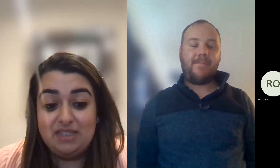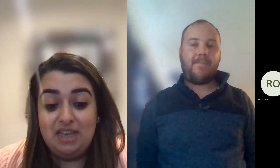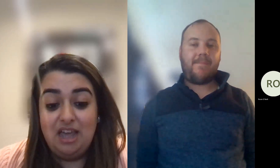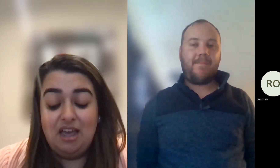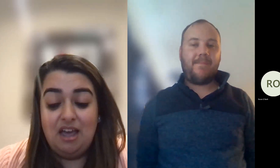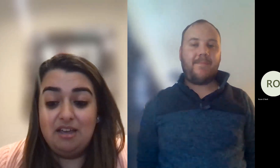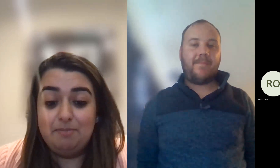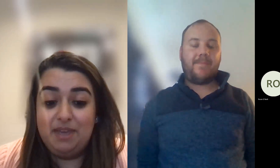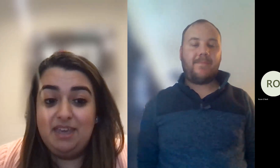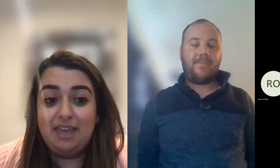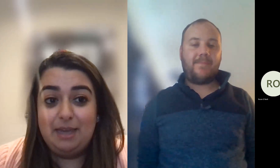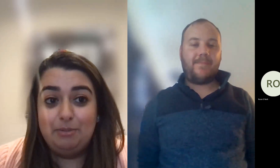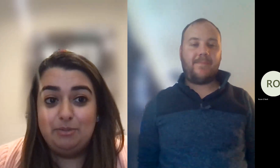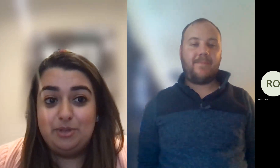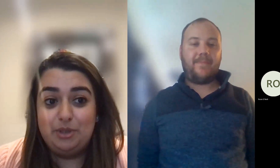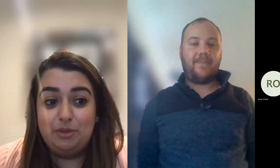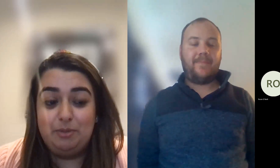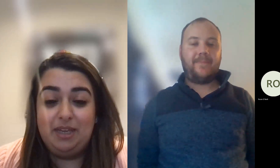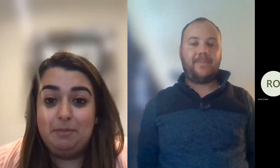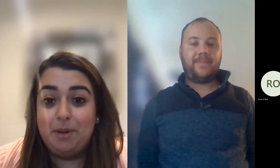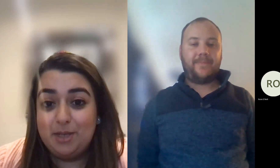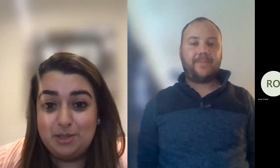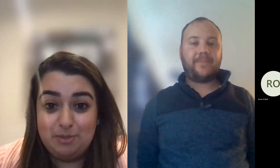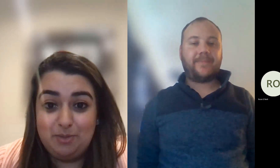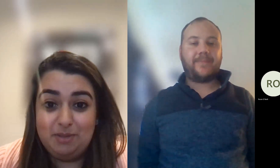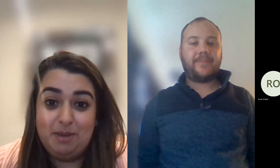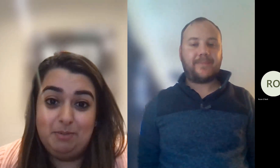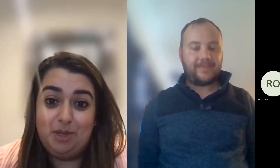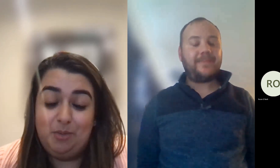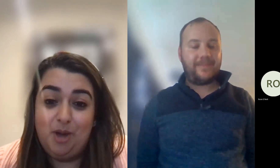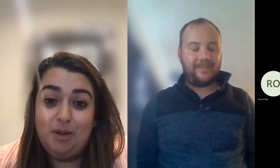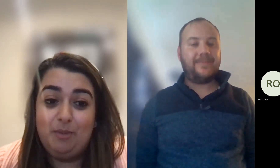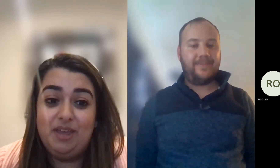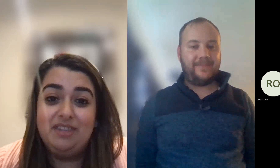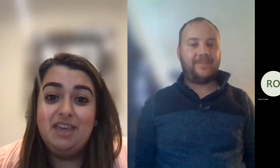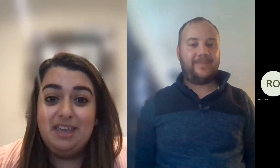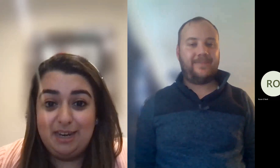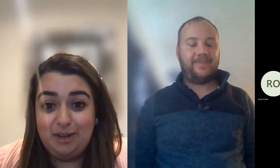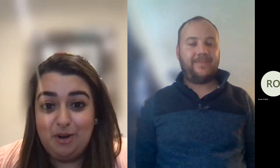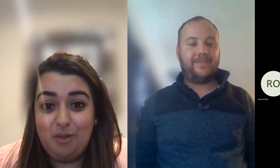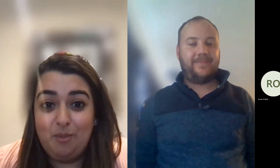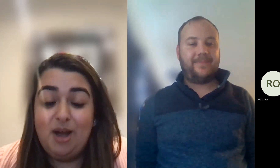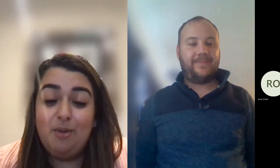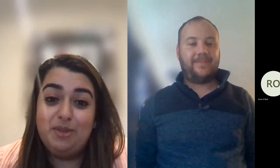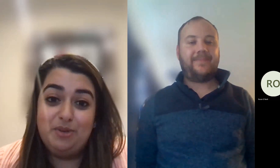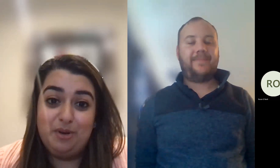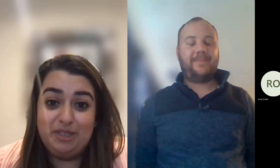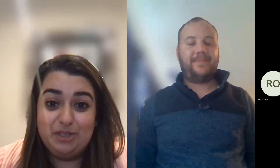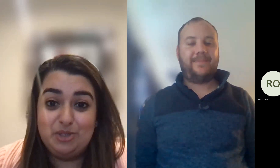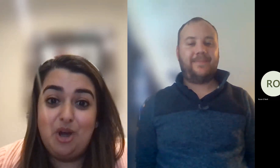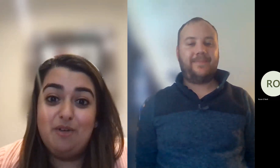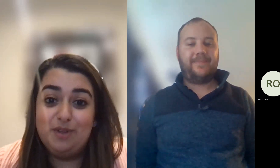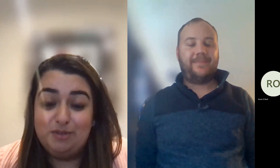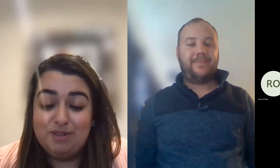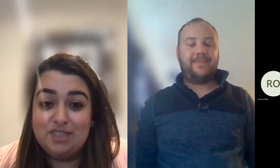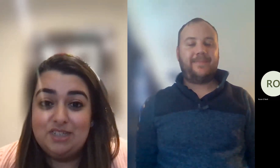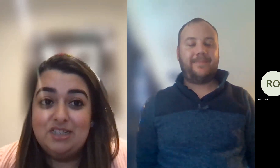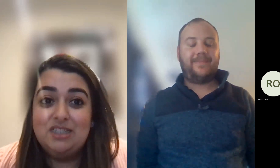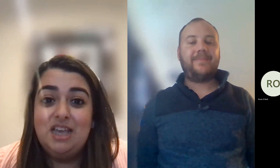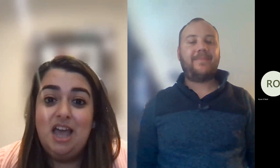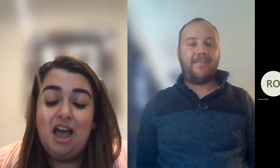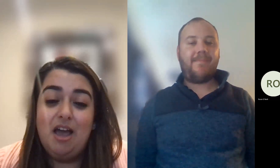of have is being able to be personable with the people that you work with, getting along well with not only the staff